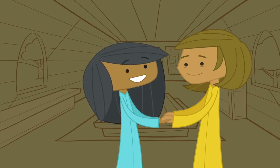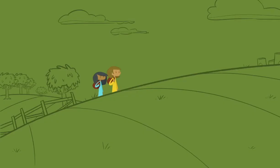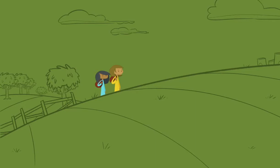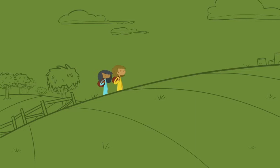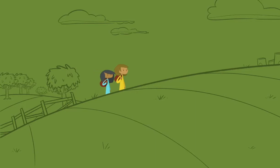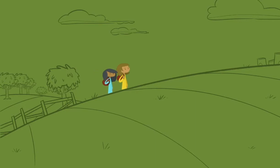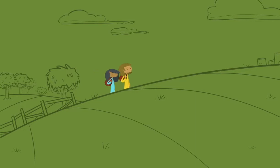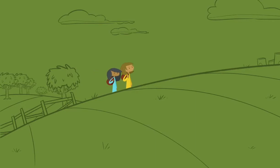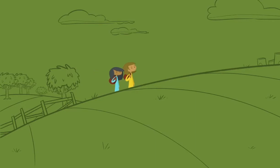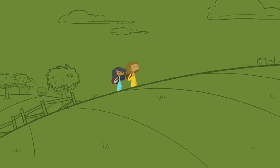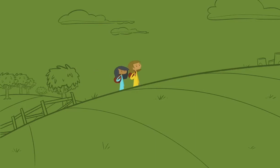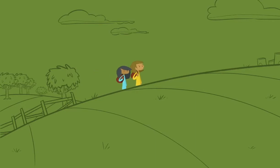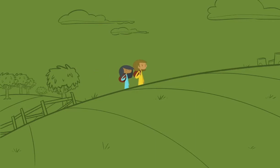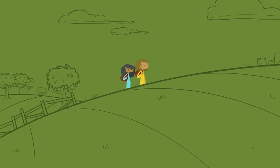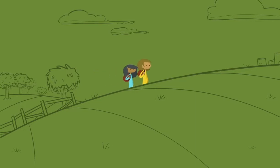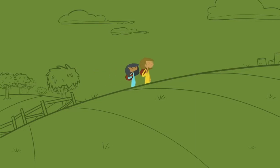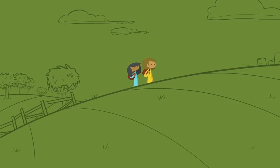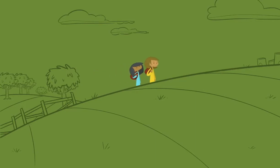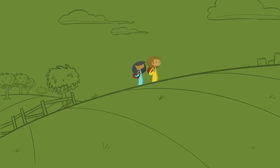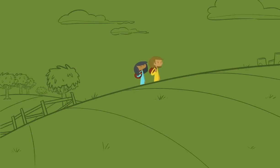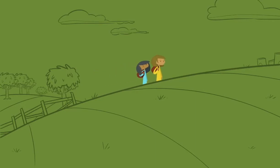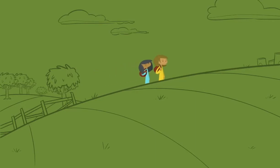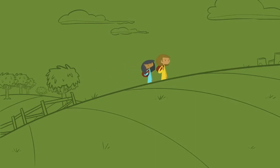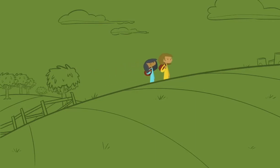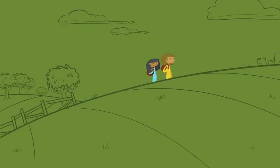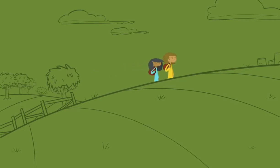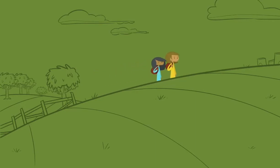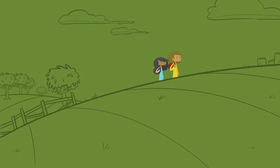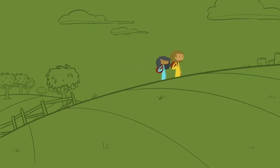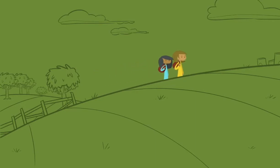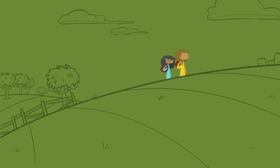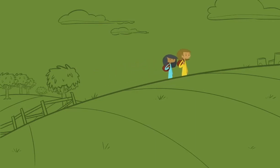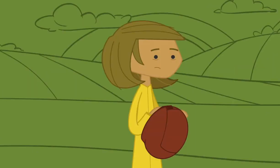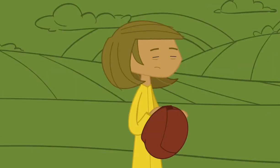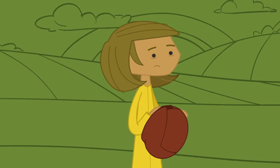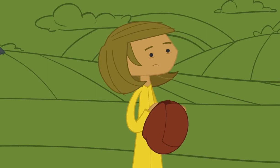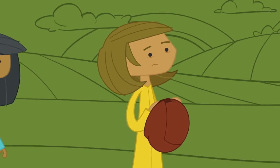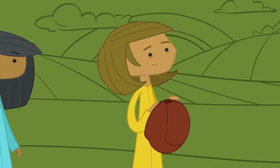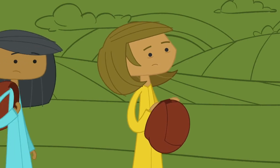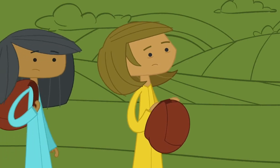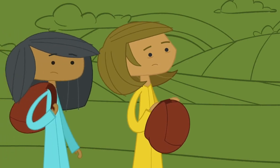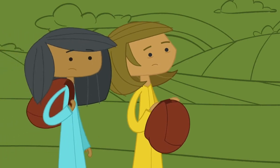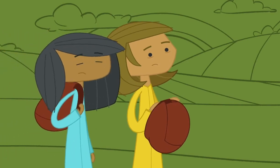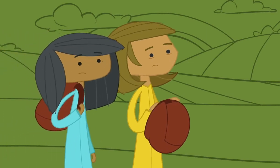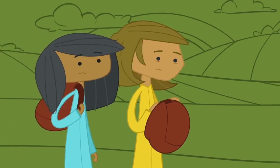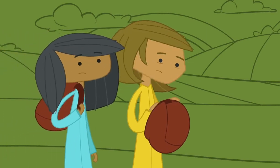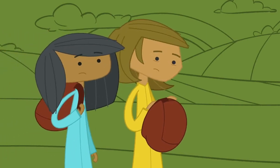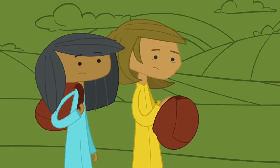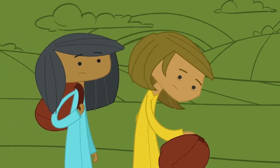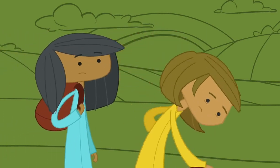both returned to Naomi's home in Bethlehem. Back then, though, it was hard for women to find work. Usually, they had to be taken care of by their husband